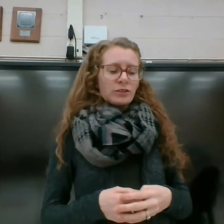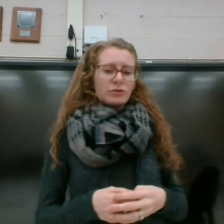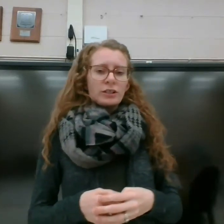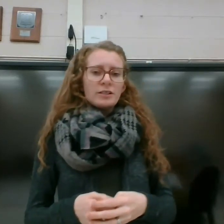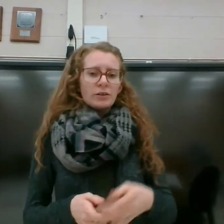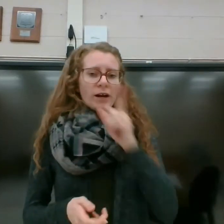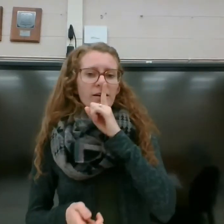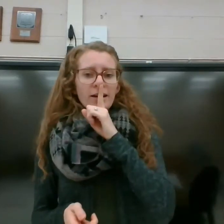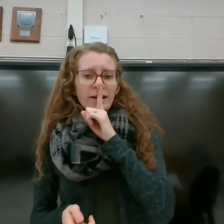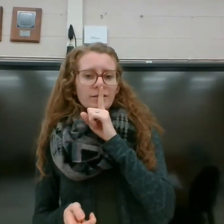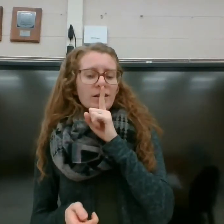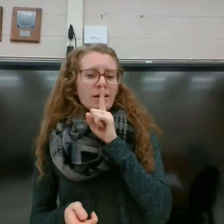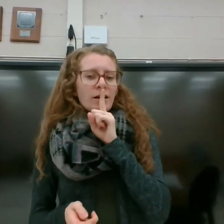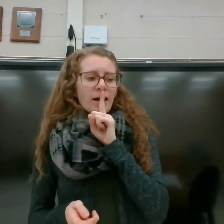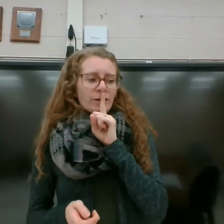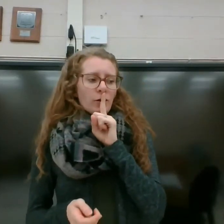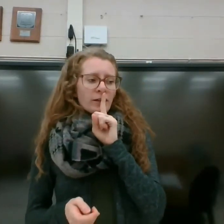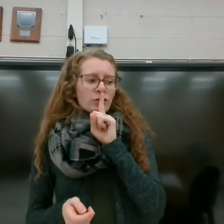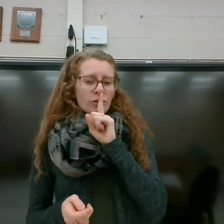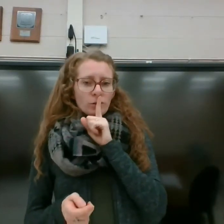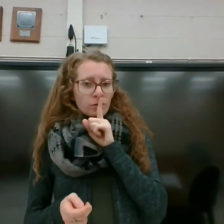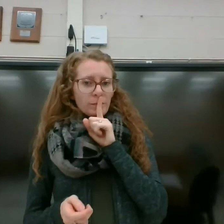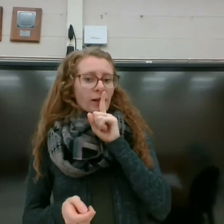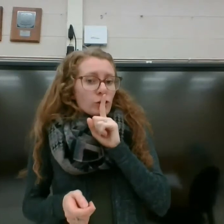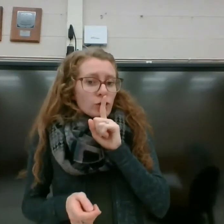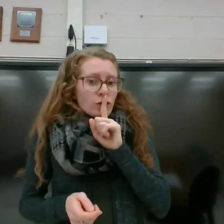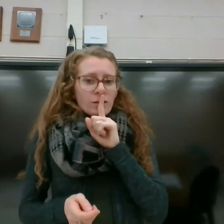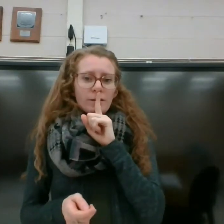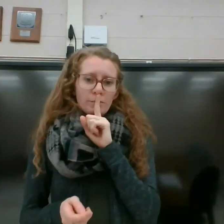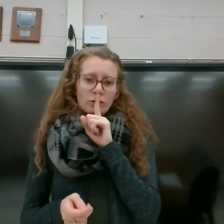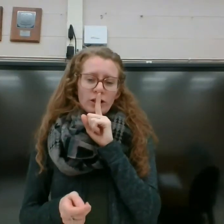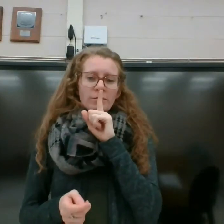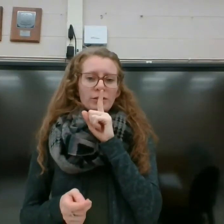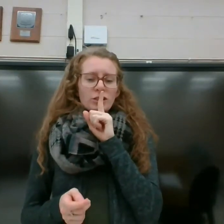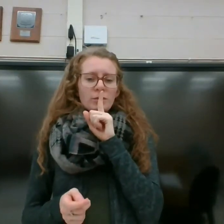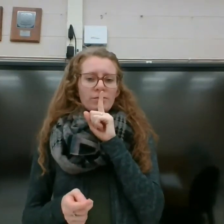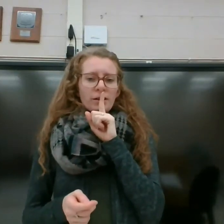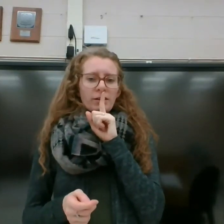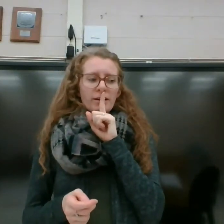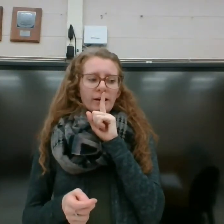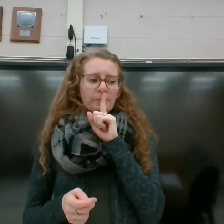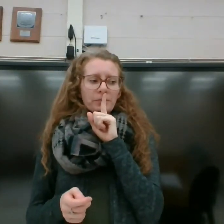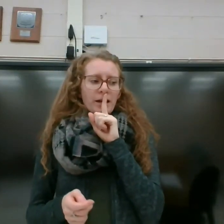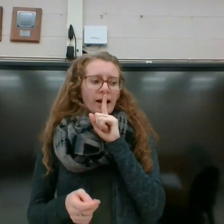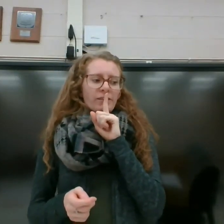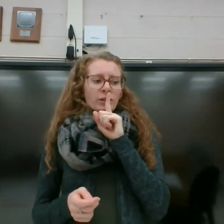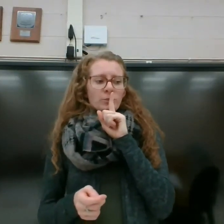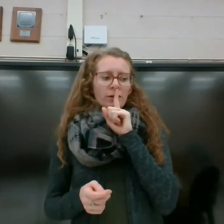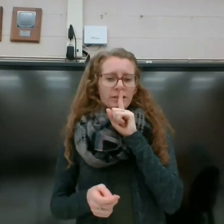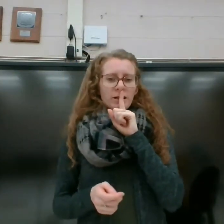is you're going to take your right hand and you're going to make a sh motion, but just with your finger right here. And the first word of the song